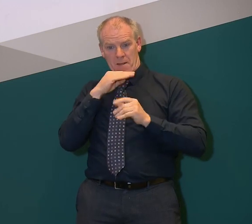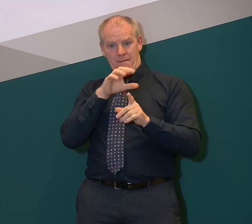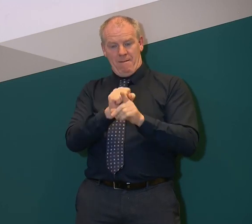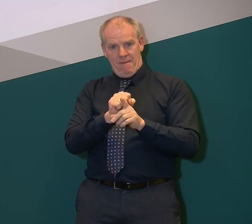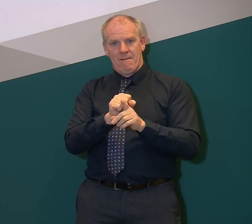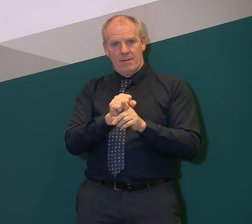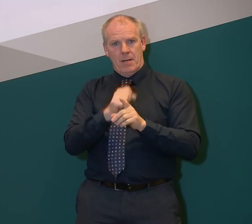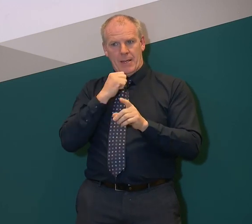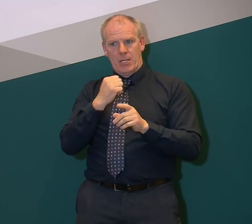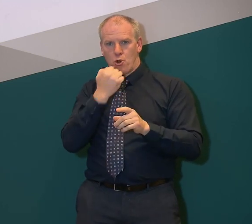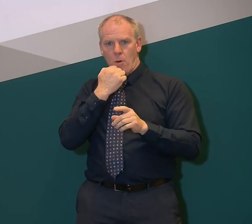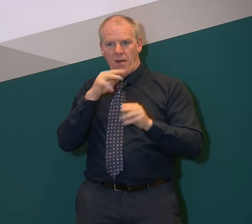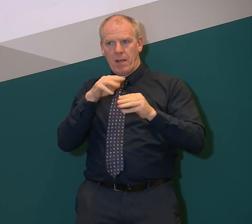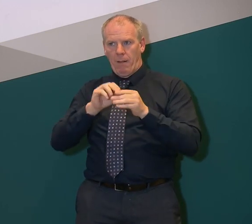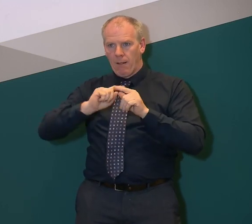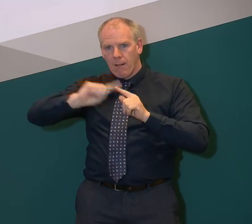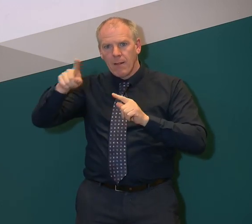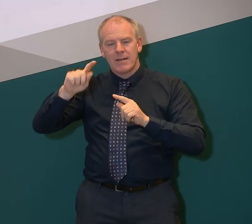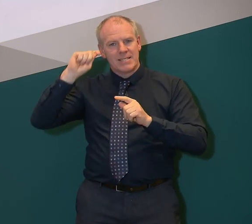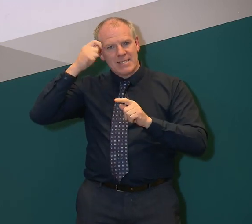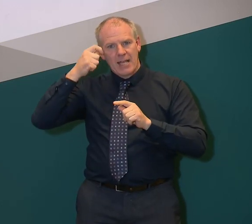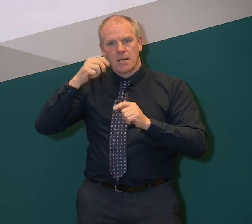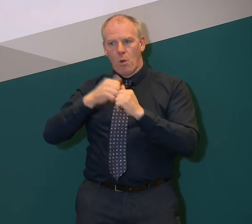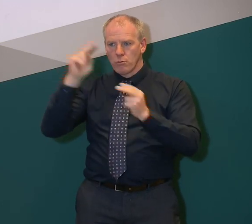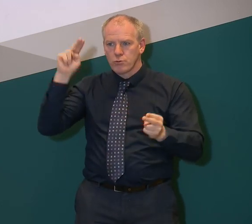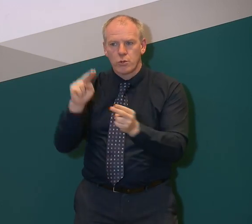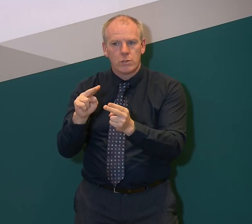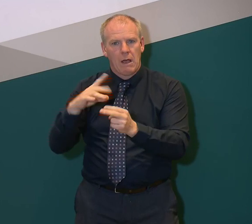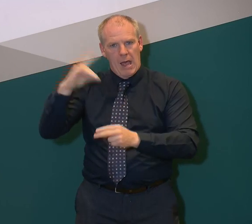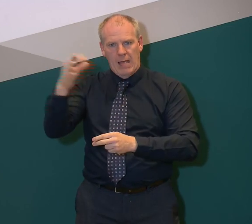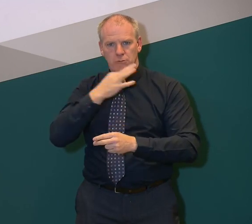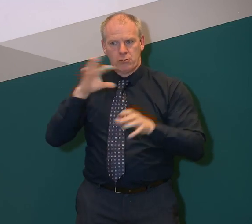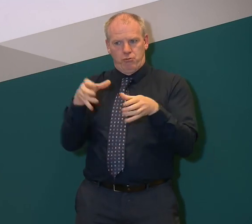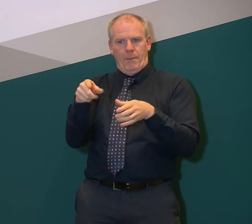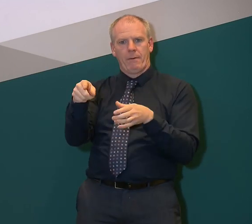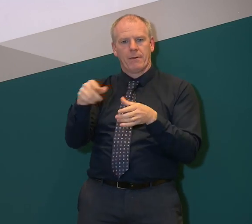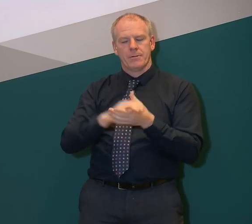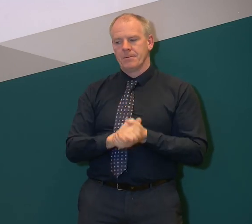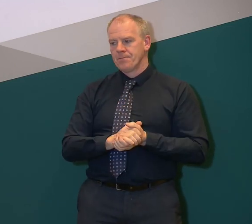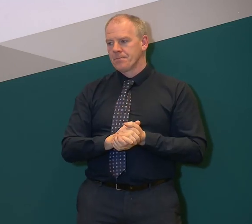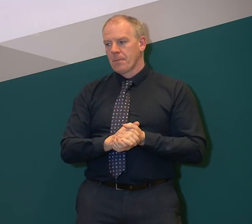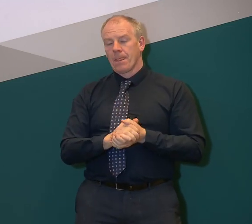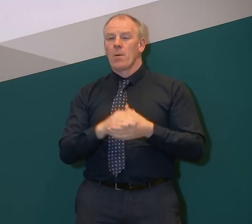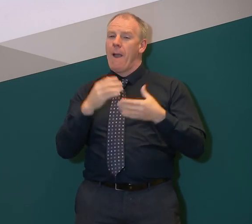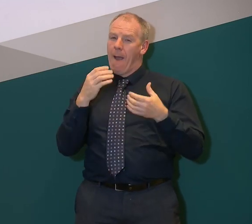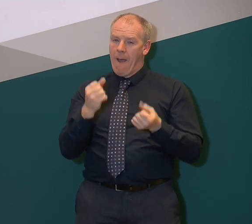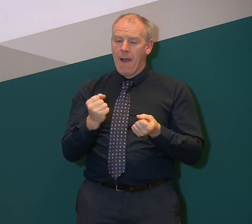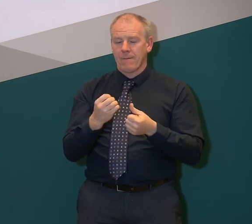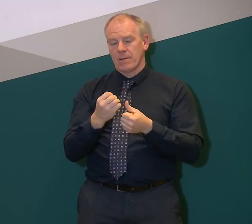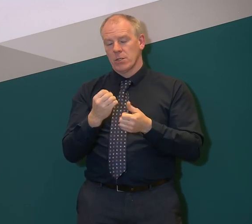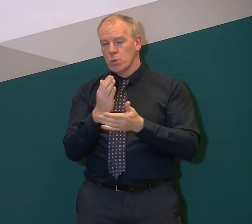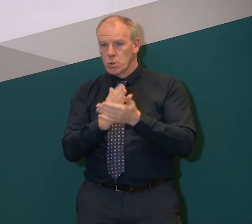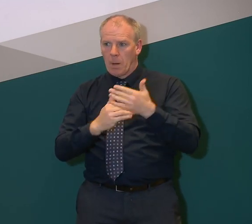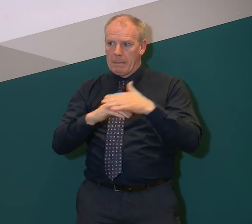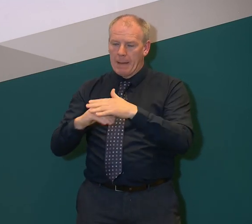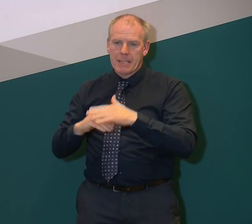referred for testing has gone down considerably, again to a more focused high-risk priority group. We have faced some constraints. We've been open